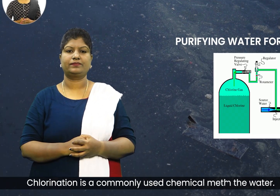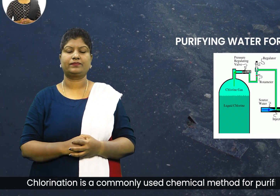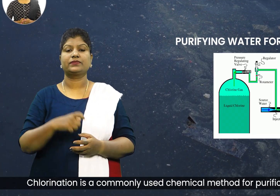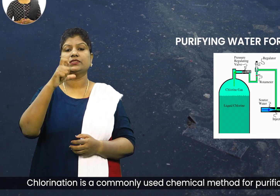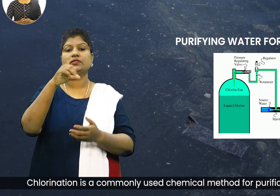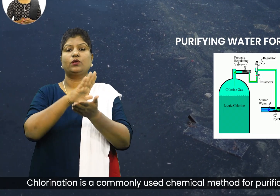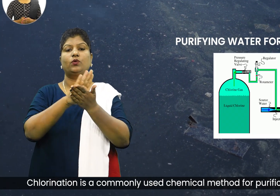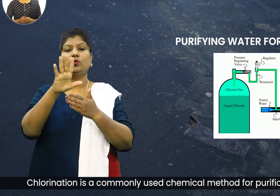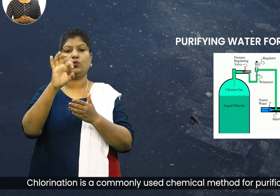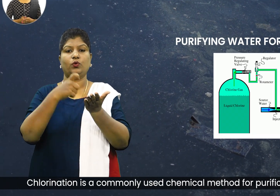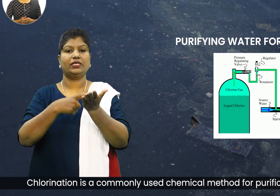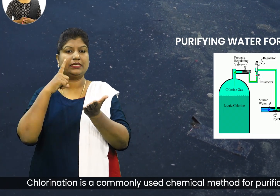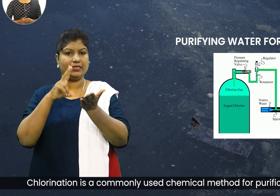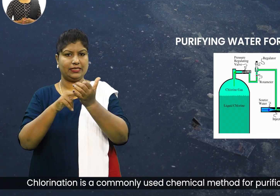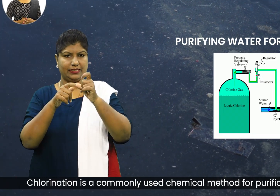Chlorination